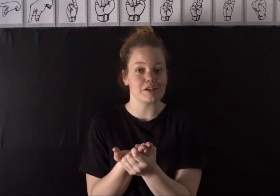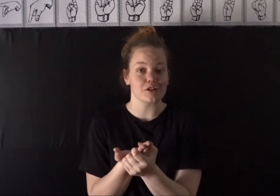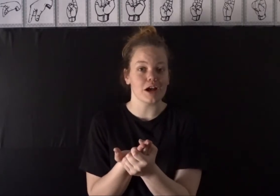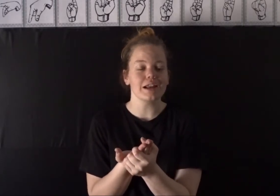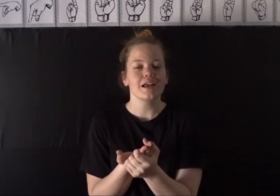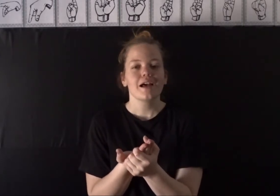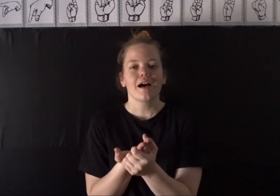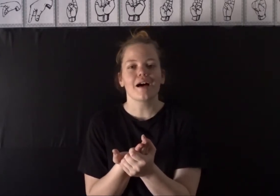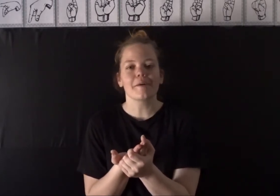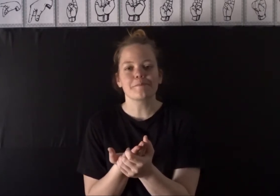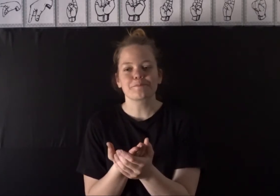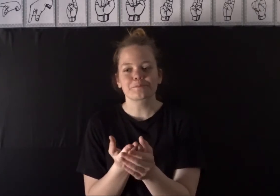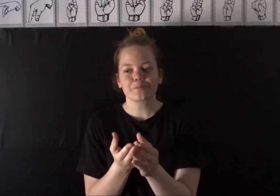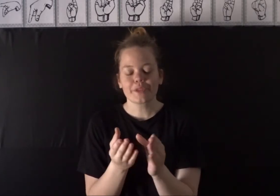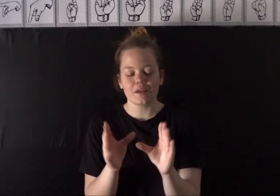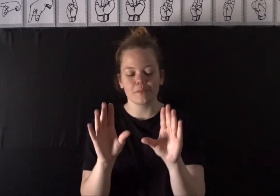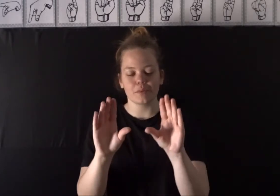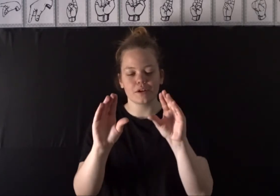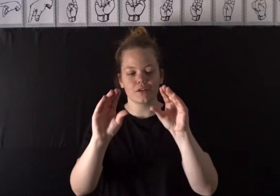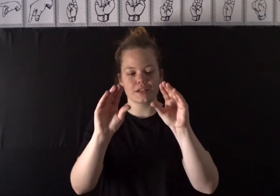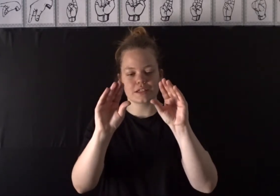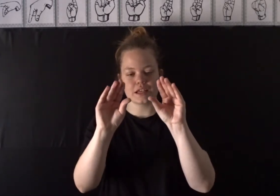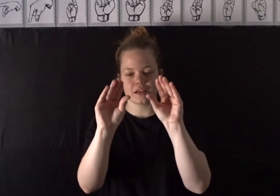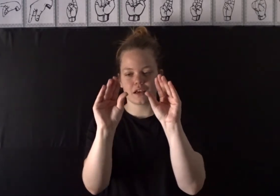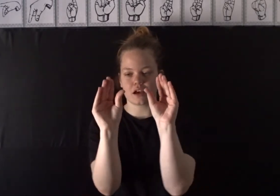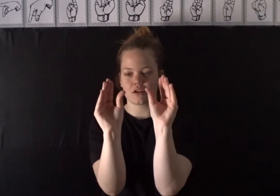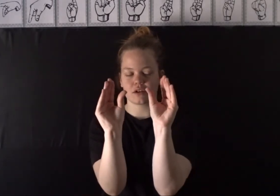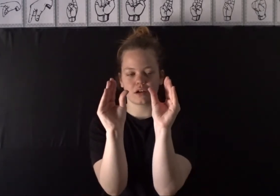not. But we are going to take our